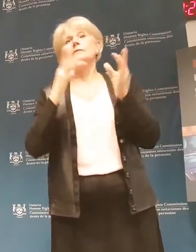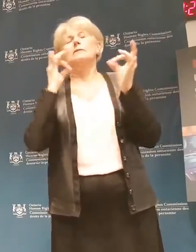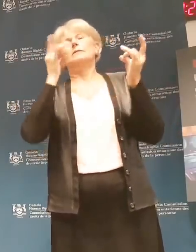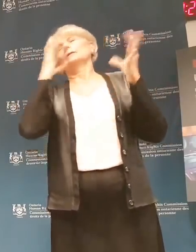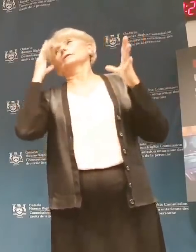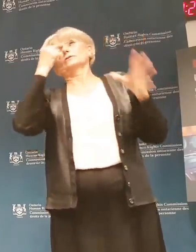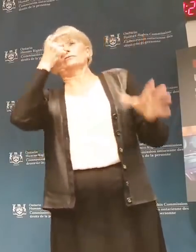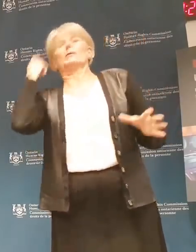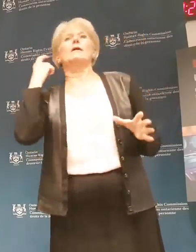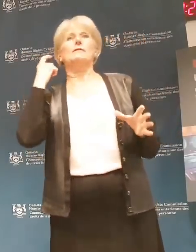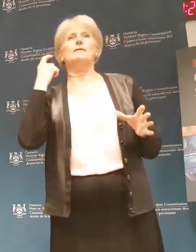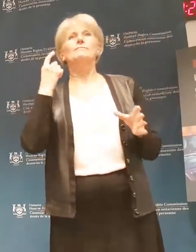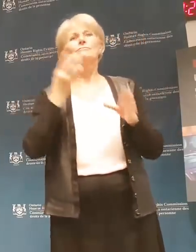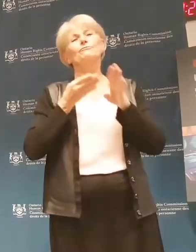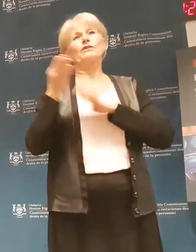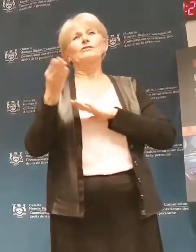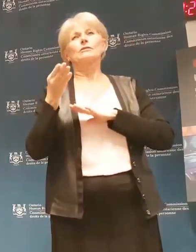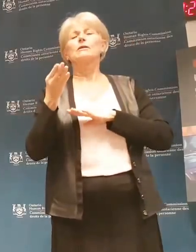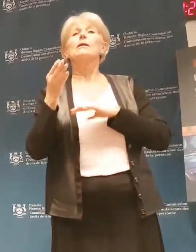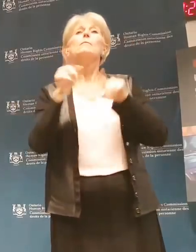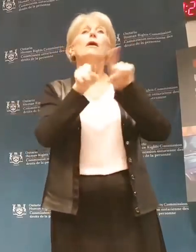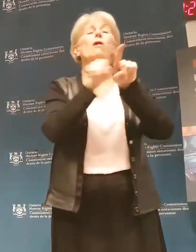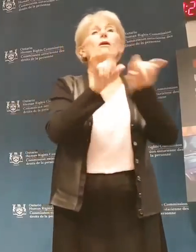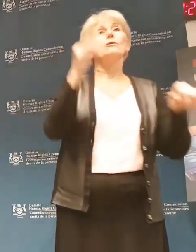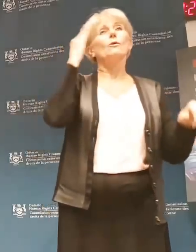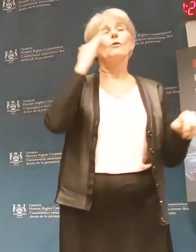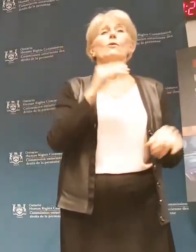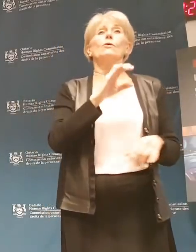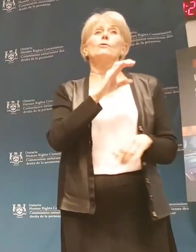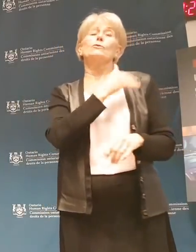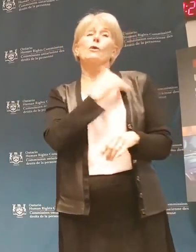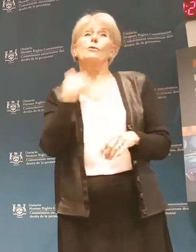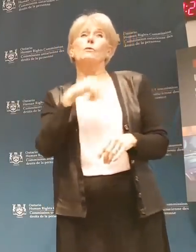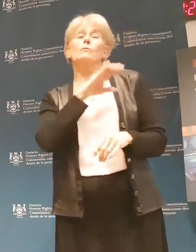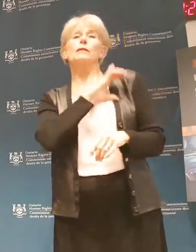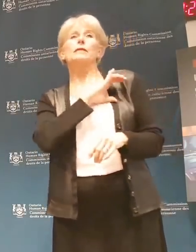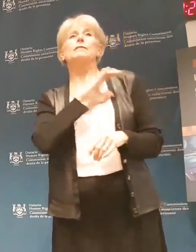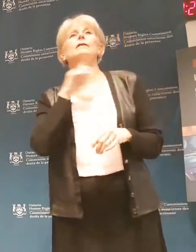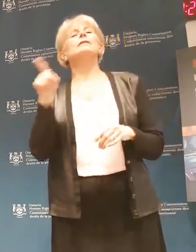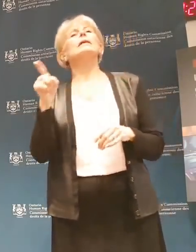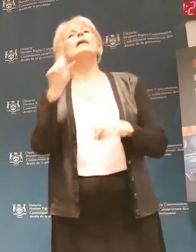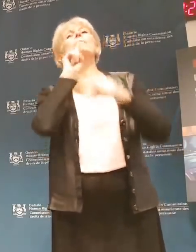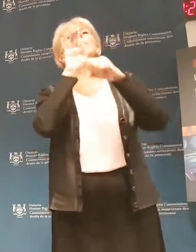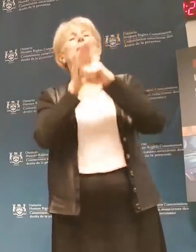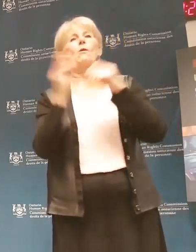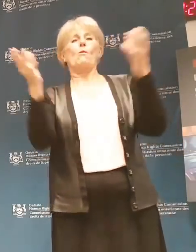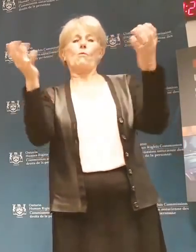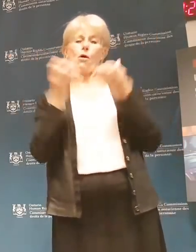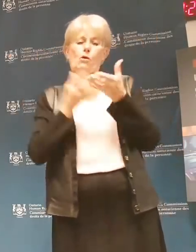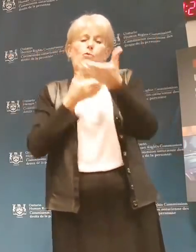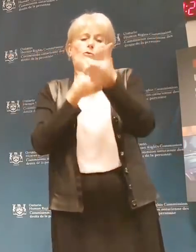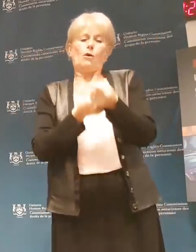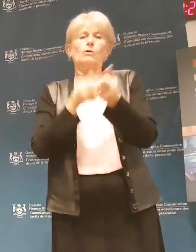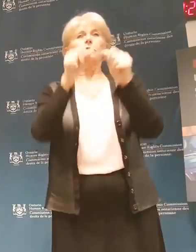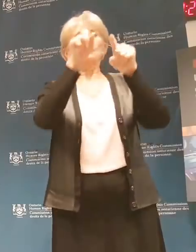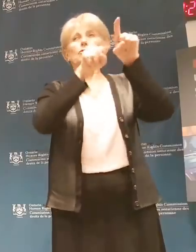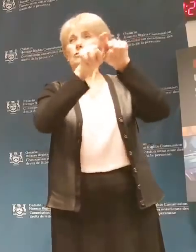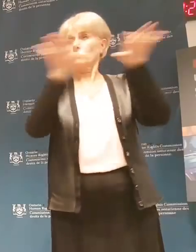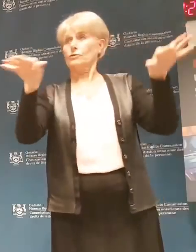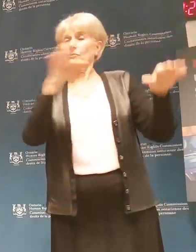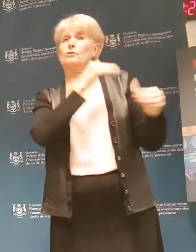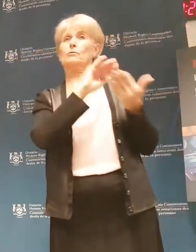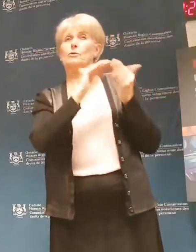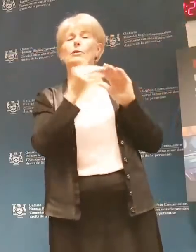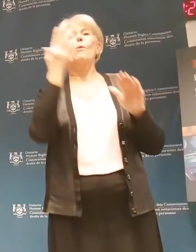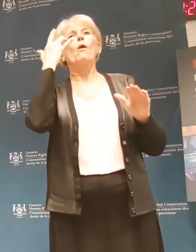traumatic profession. We also know that the Toronto Police have a stated commitment to building trust with diverse communities to